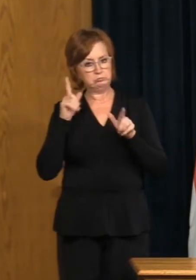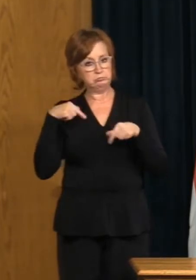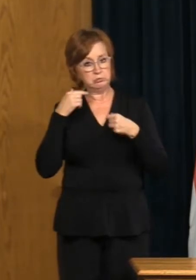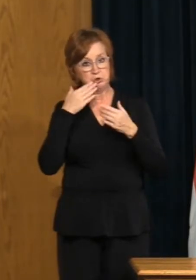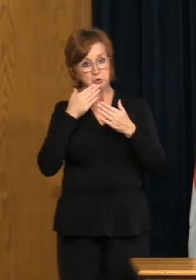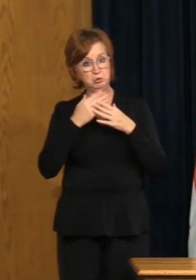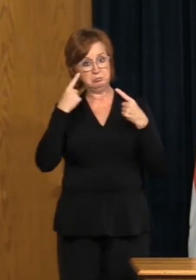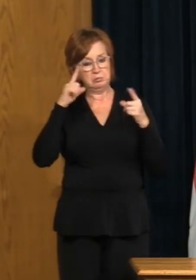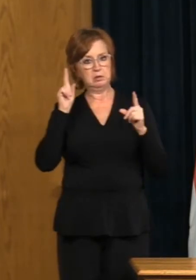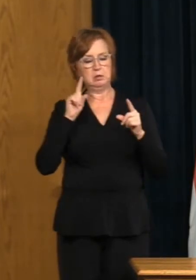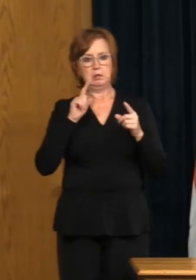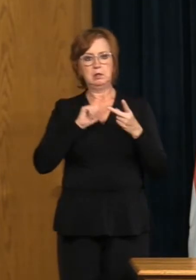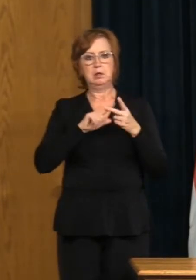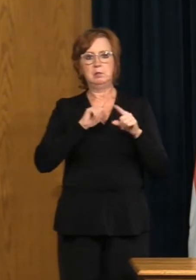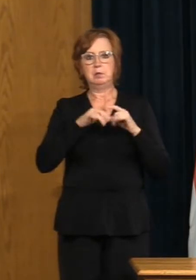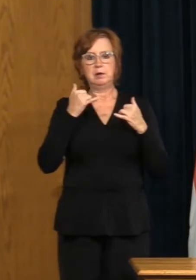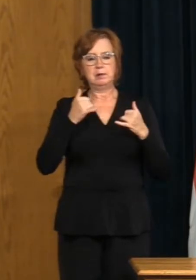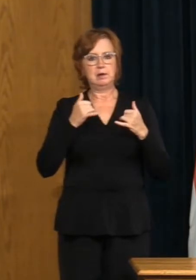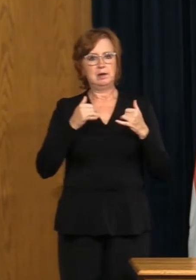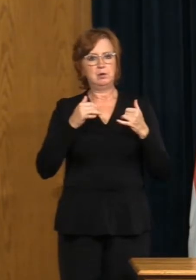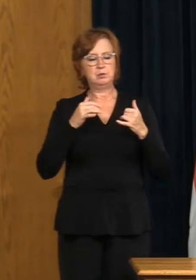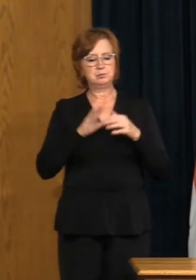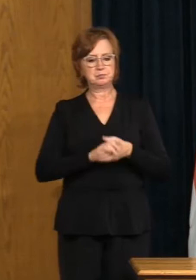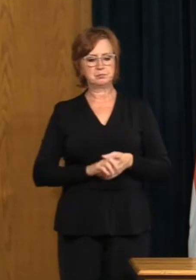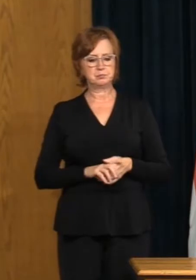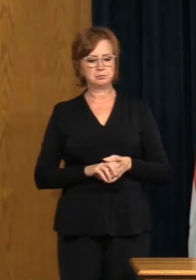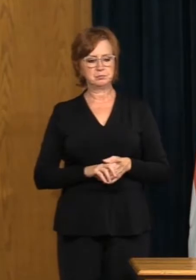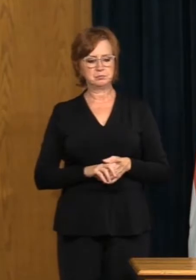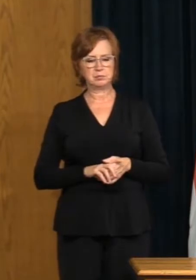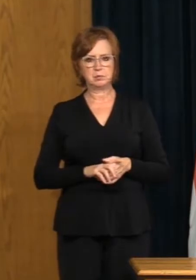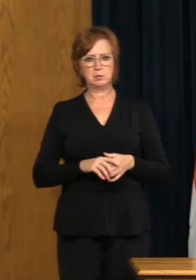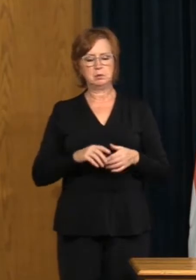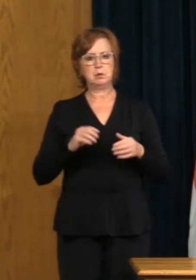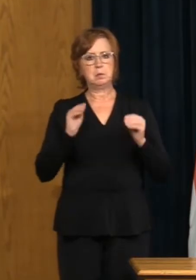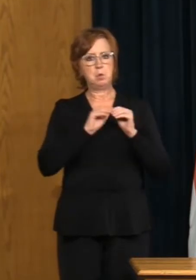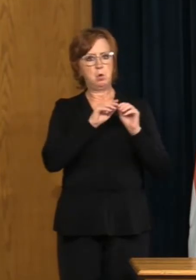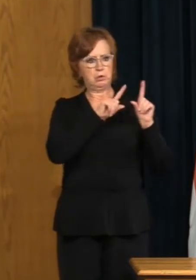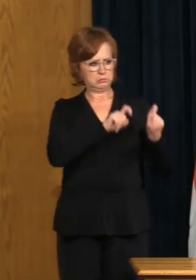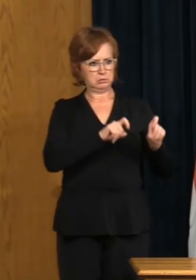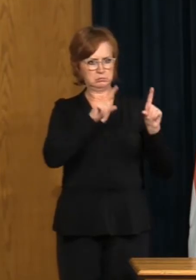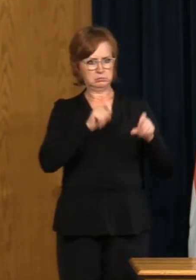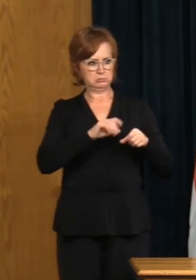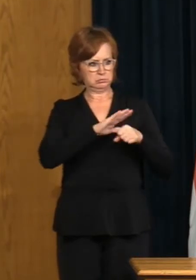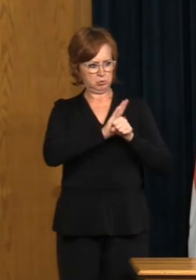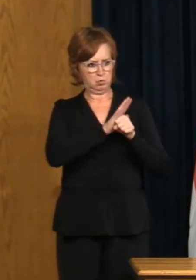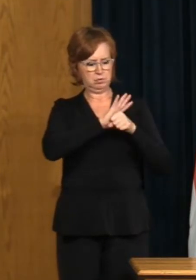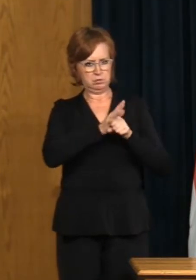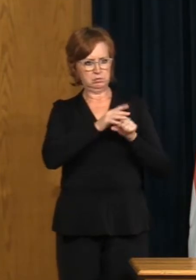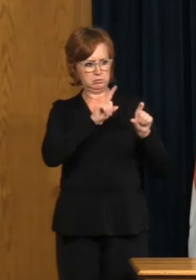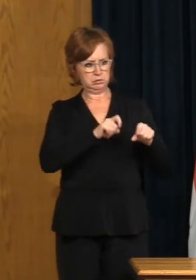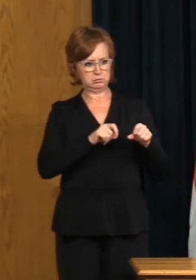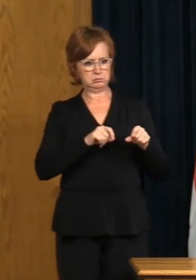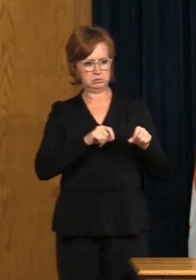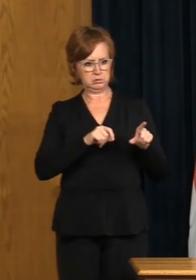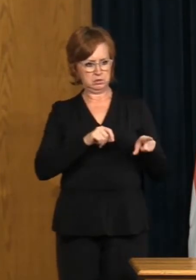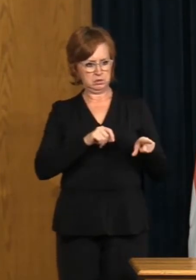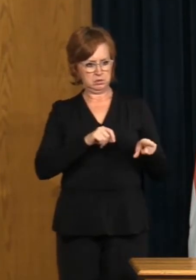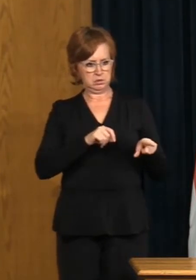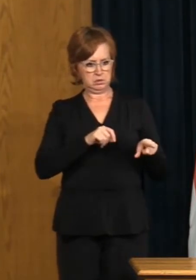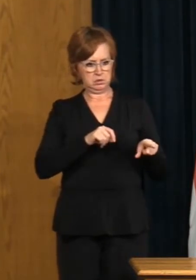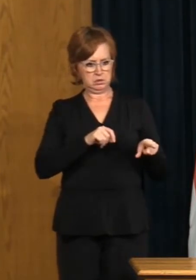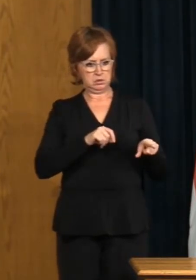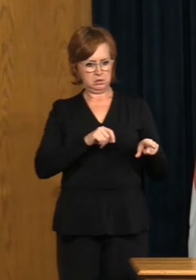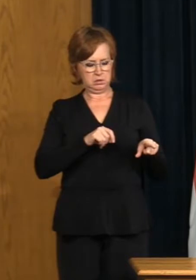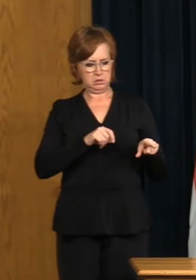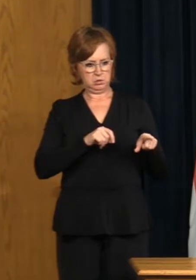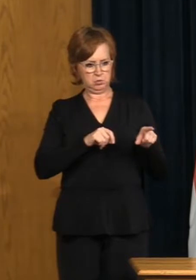worked. But with more testing, sometimes, we do see cases who either had no symptoms or had very mild symptoms. And then public health